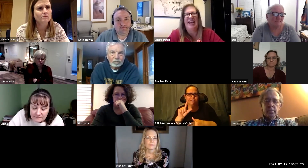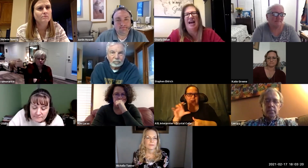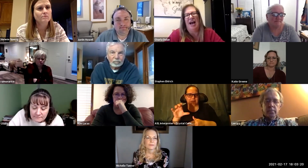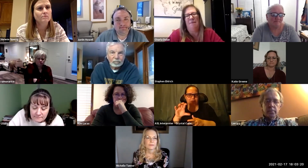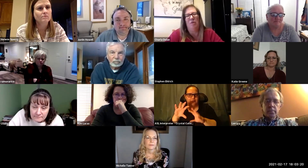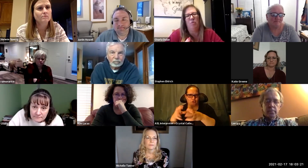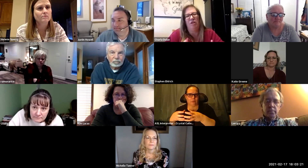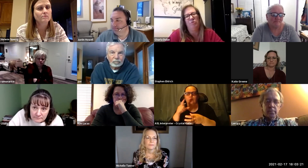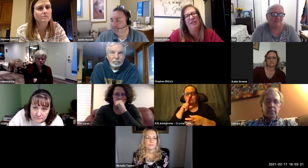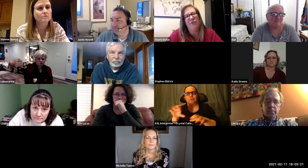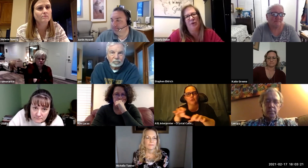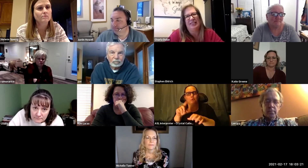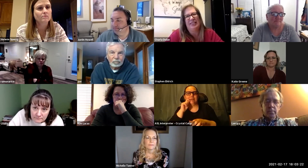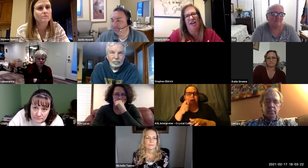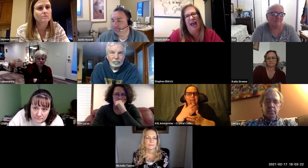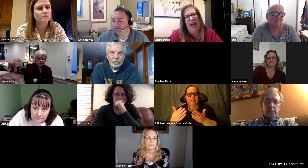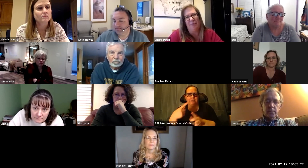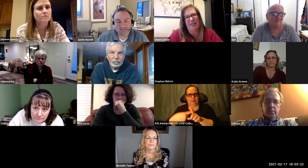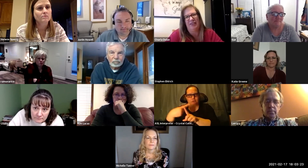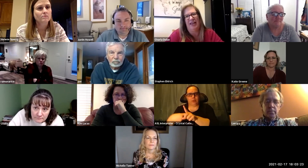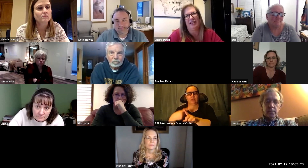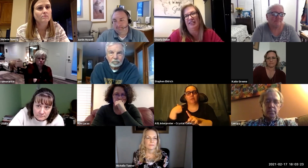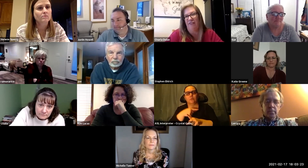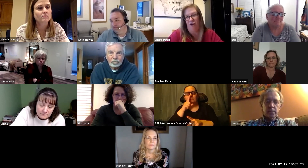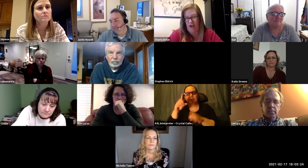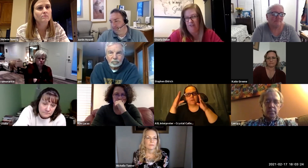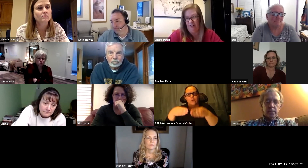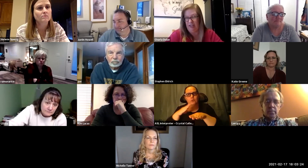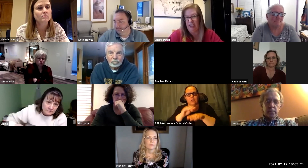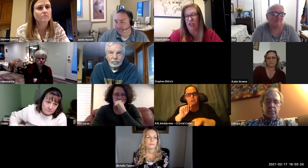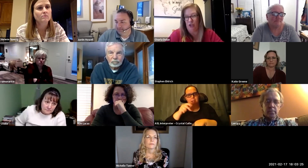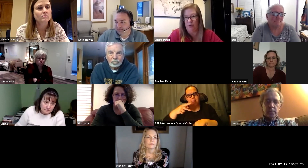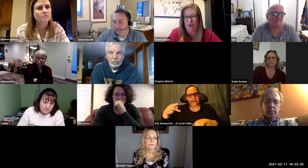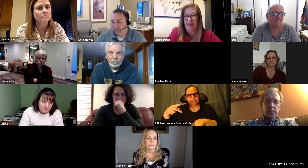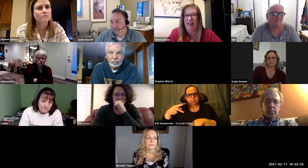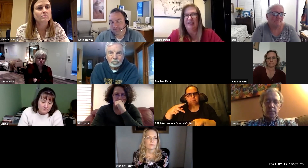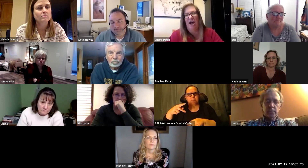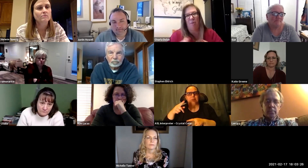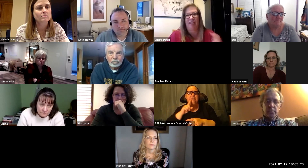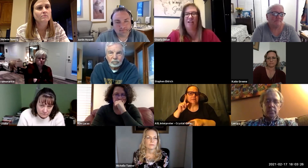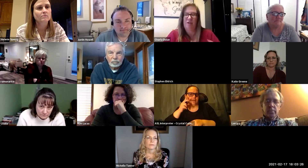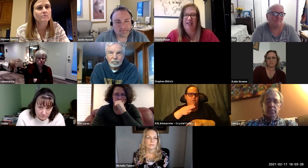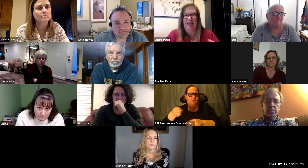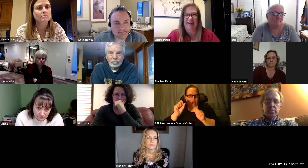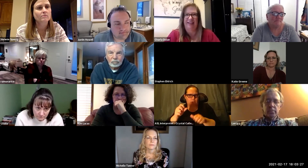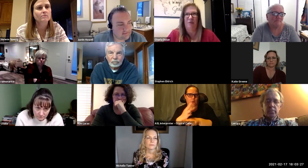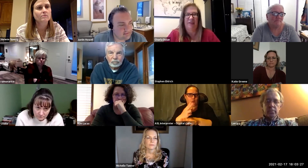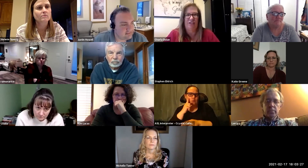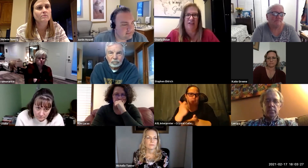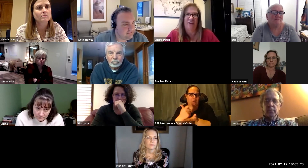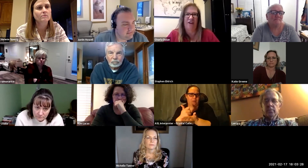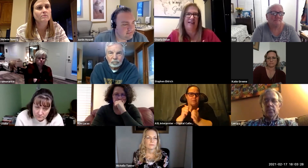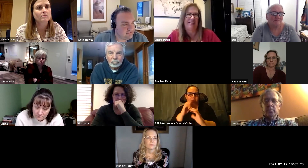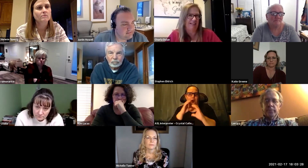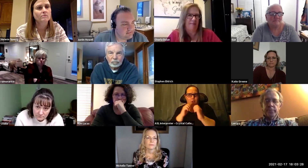month. We're really focusing on apps that the deaf and hard of hearing can use to help in communicating with